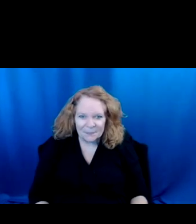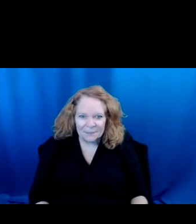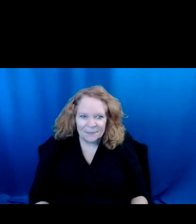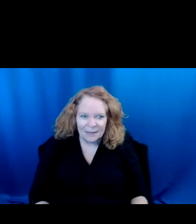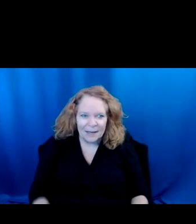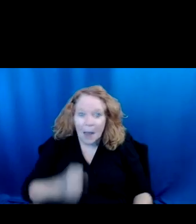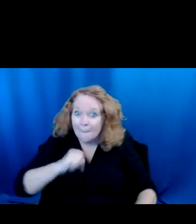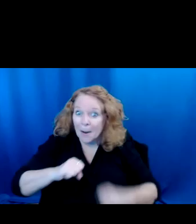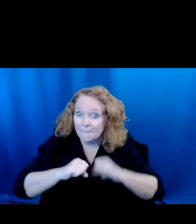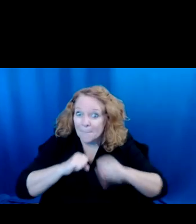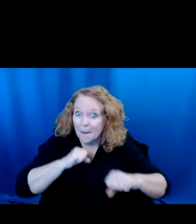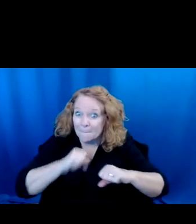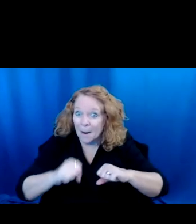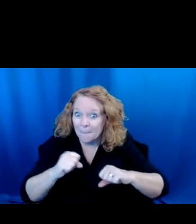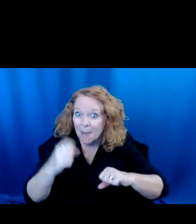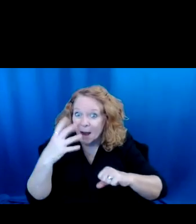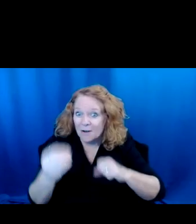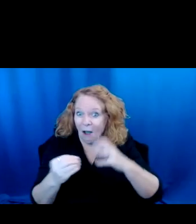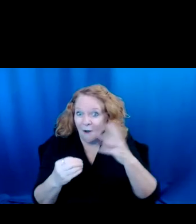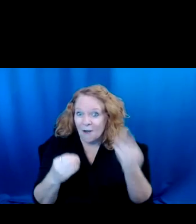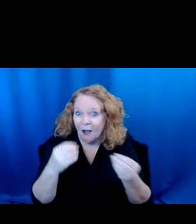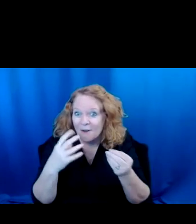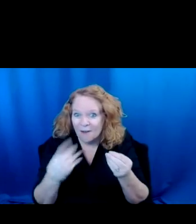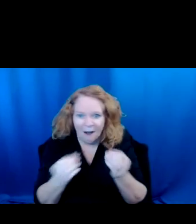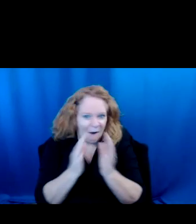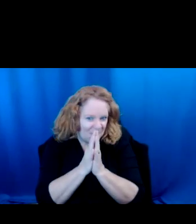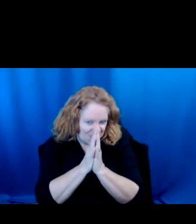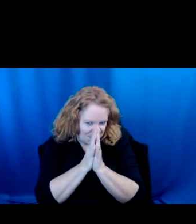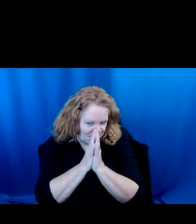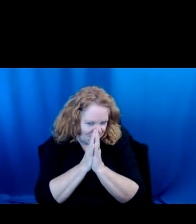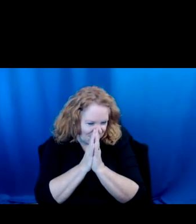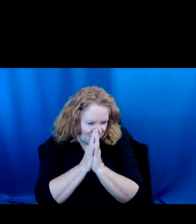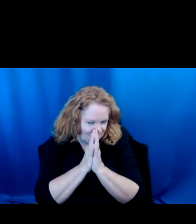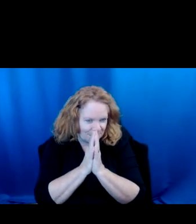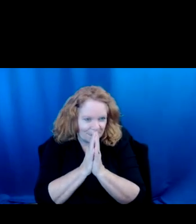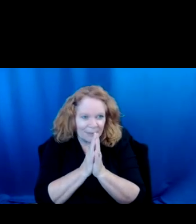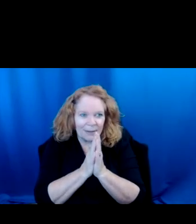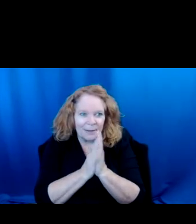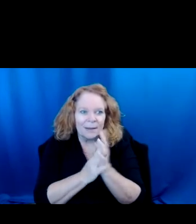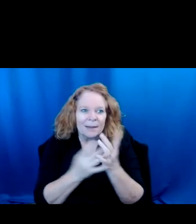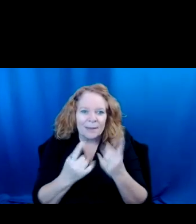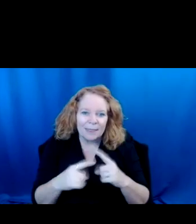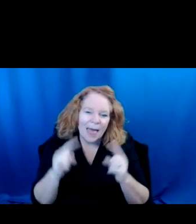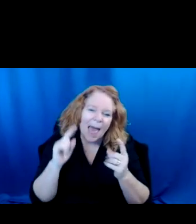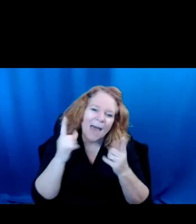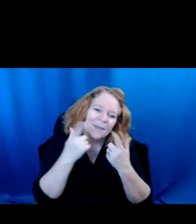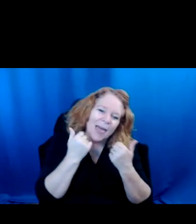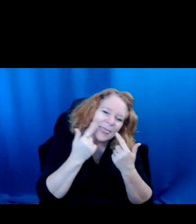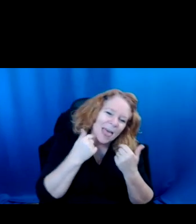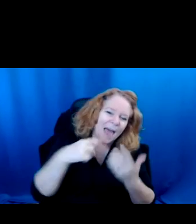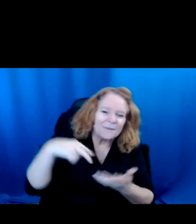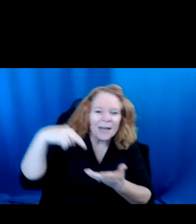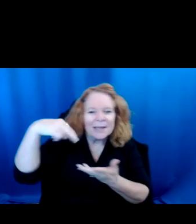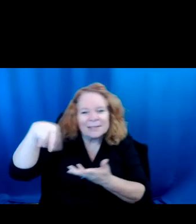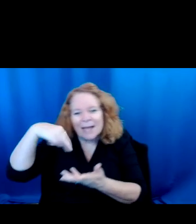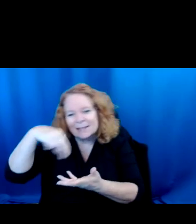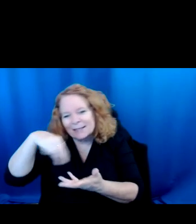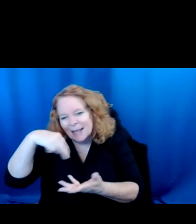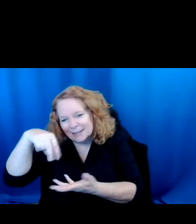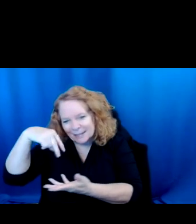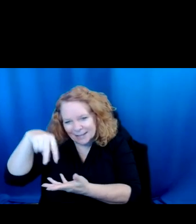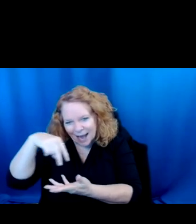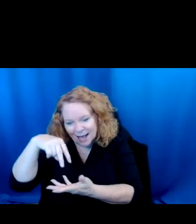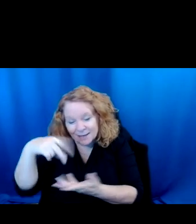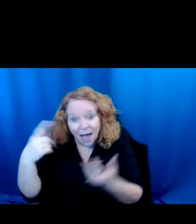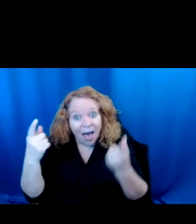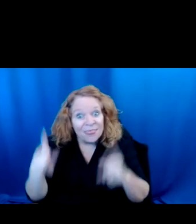boom, boom, go, go, go. They laughed and laughed and danced and danced. And then